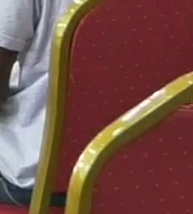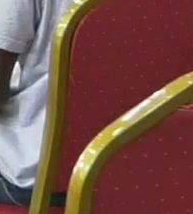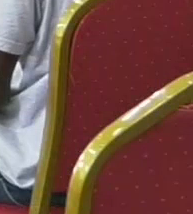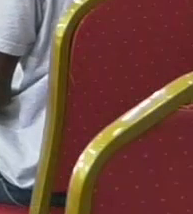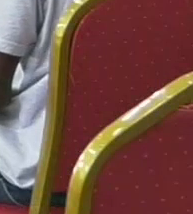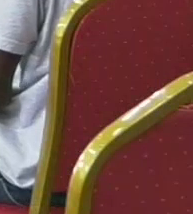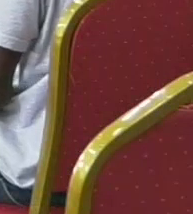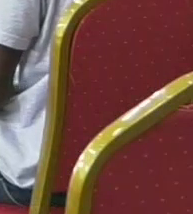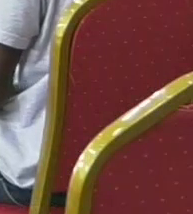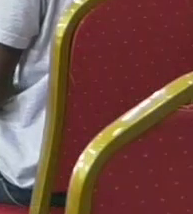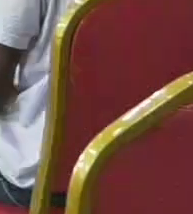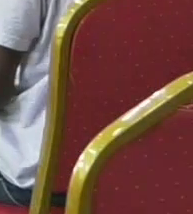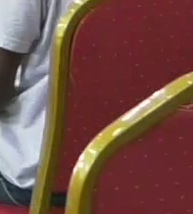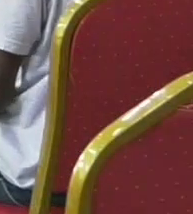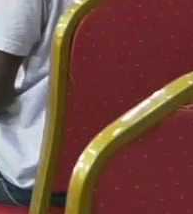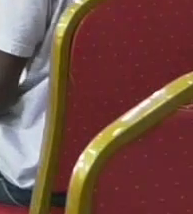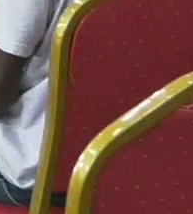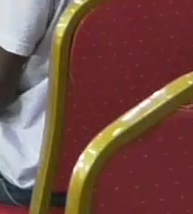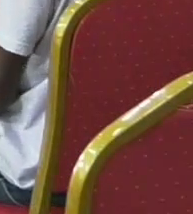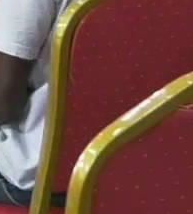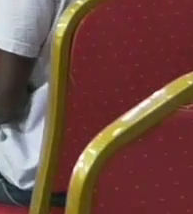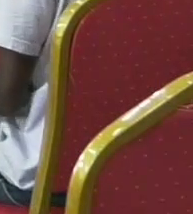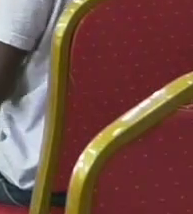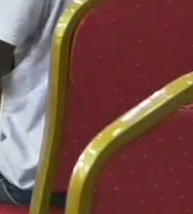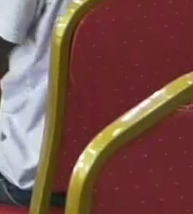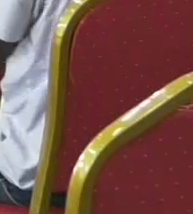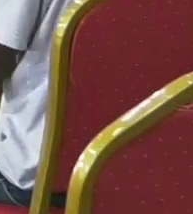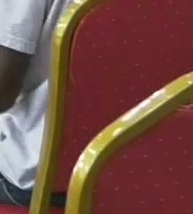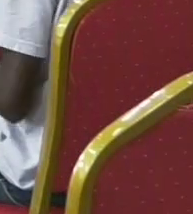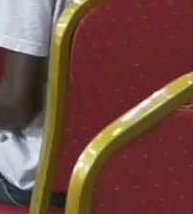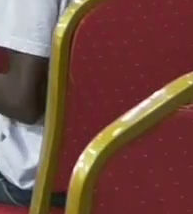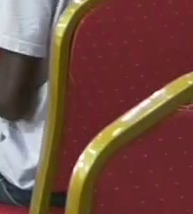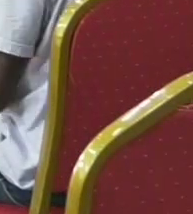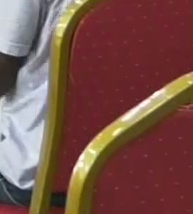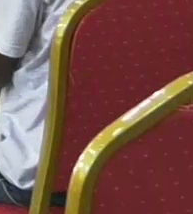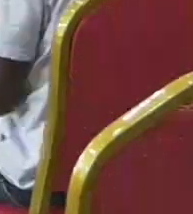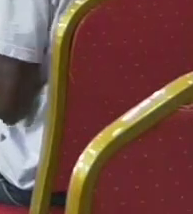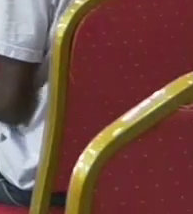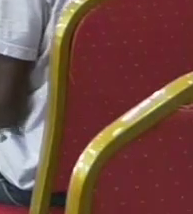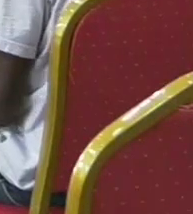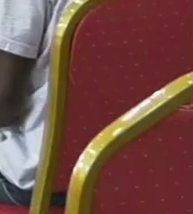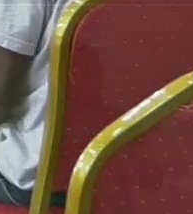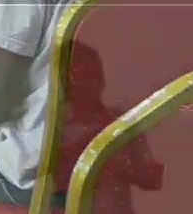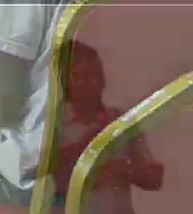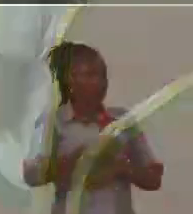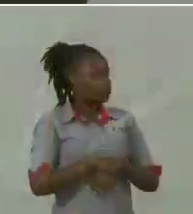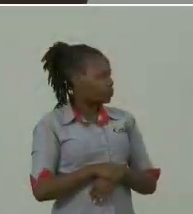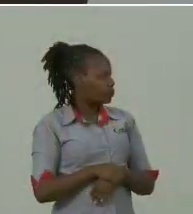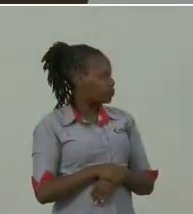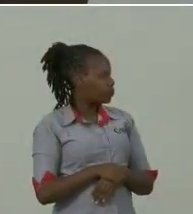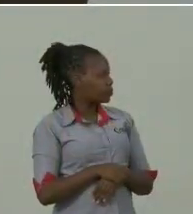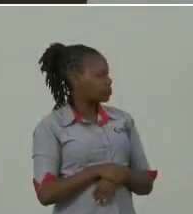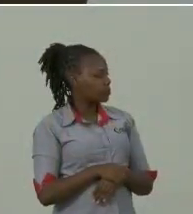Number three, an original letter of recommendation from the council, persons PWD.